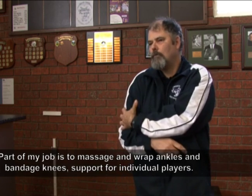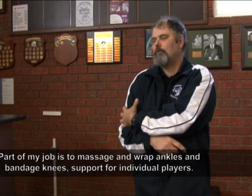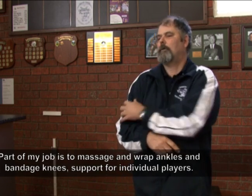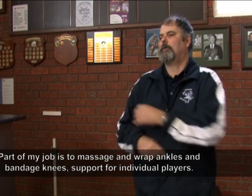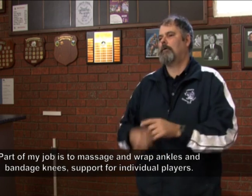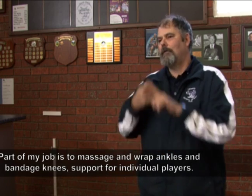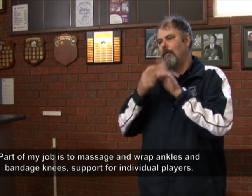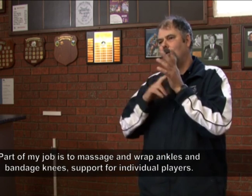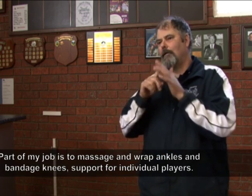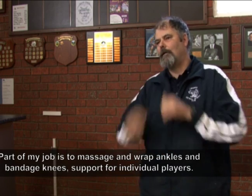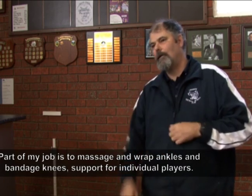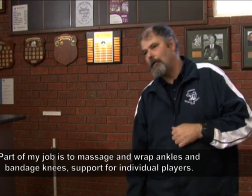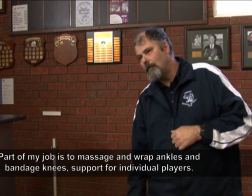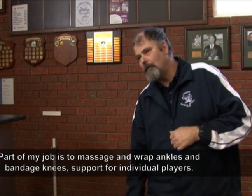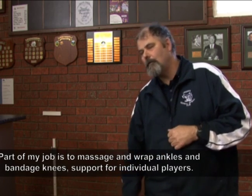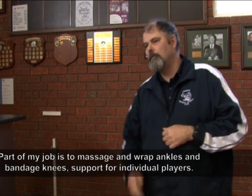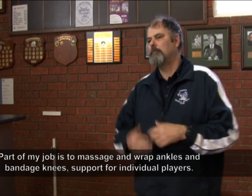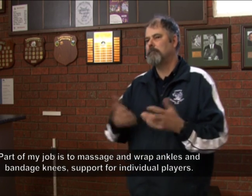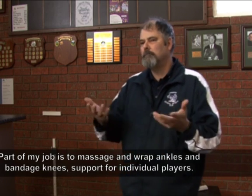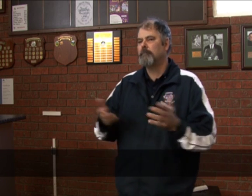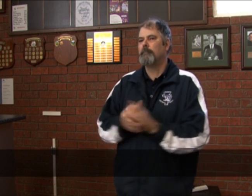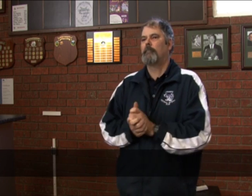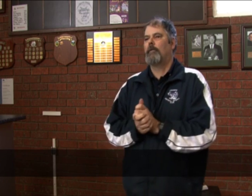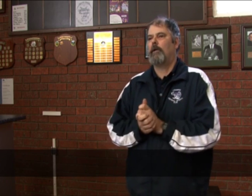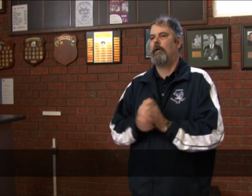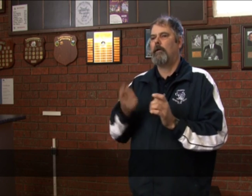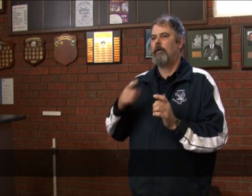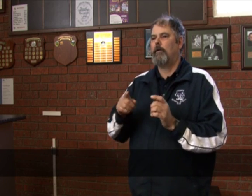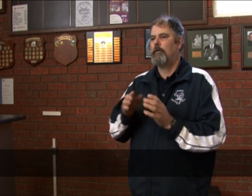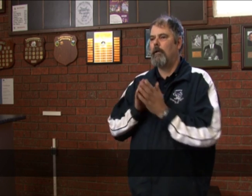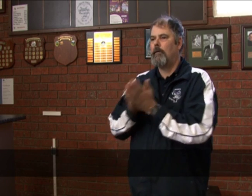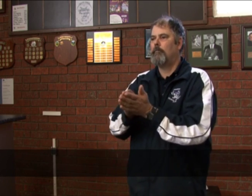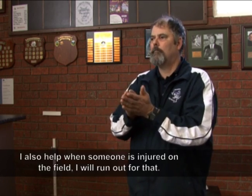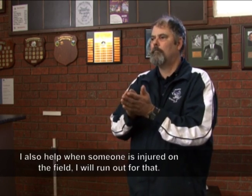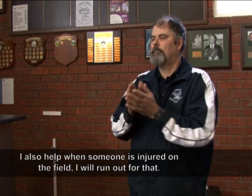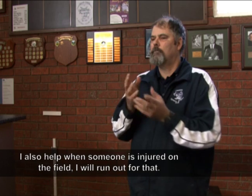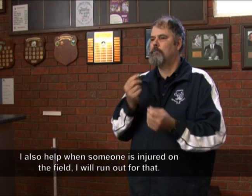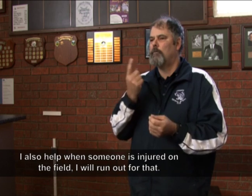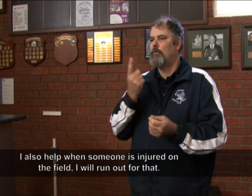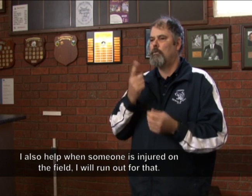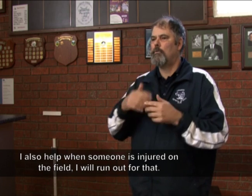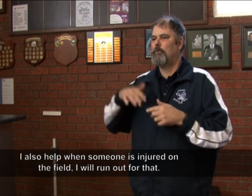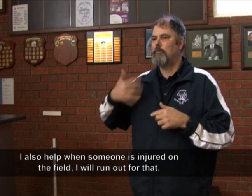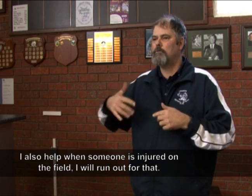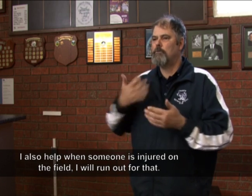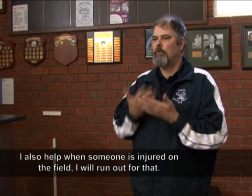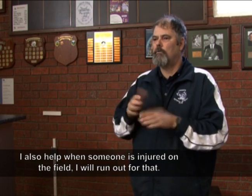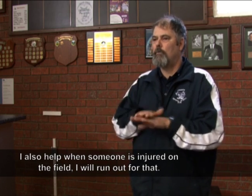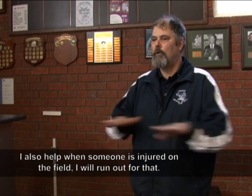wrapping ankles, bandaging, things like that for knees, that sort of support for individual players. And I also help if somebody's injured